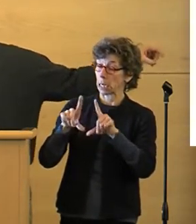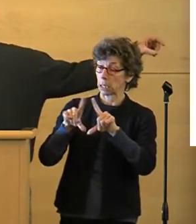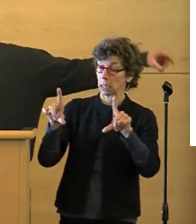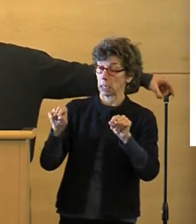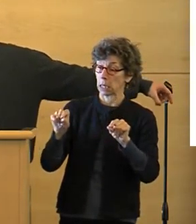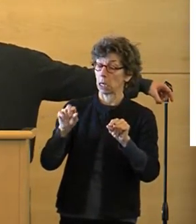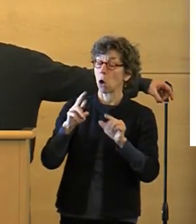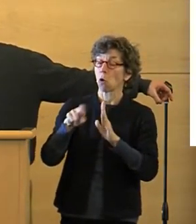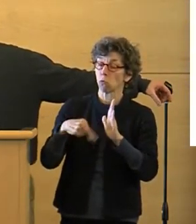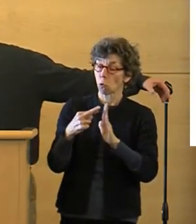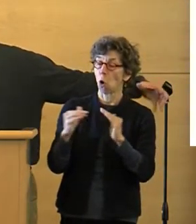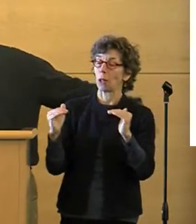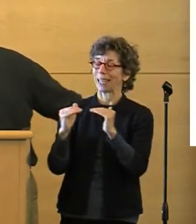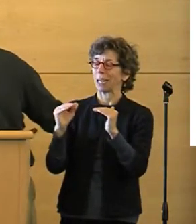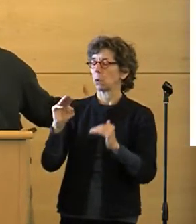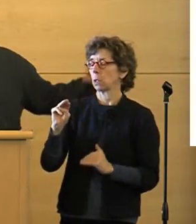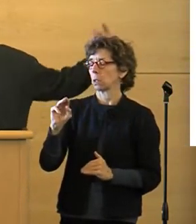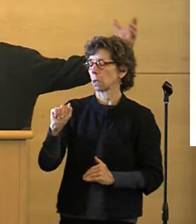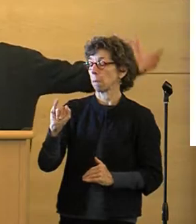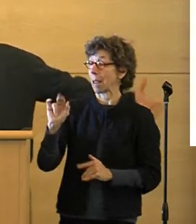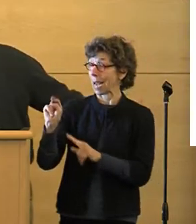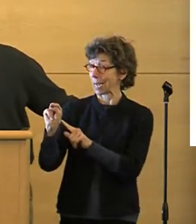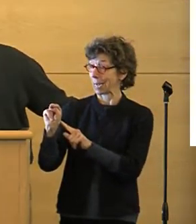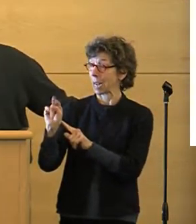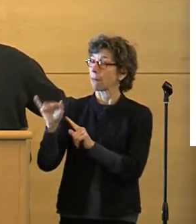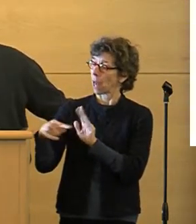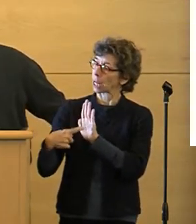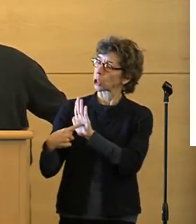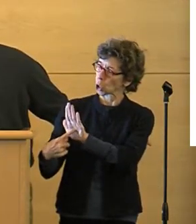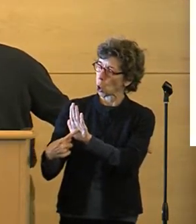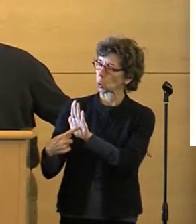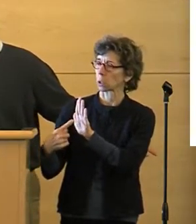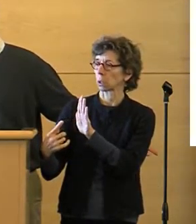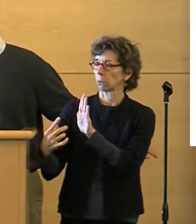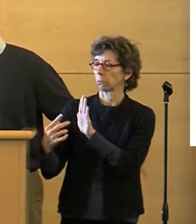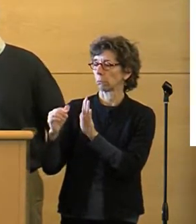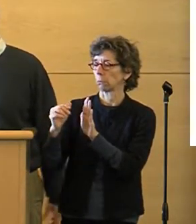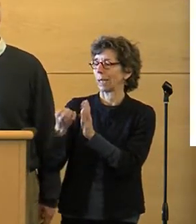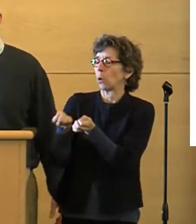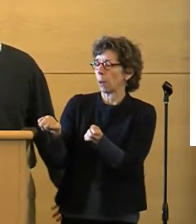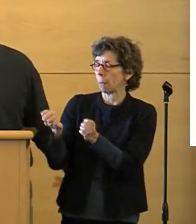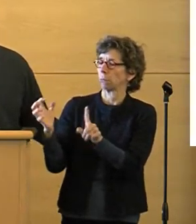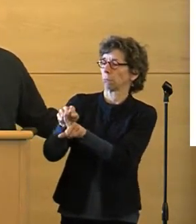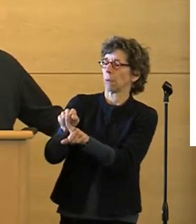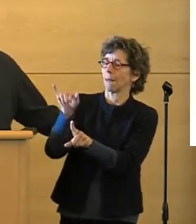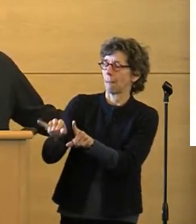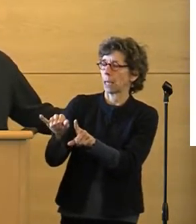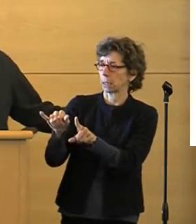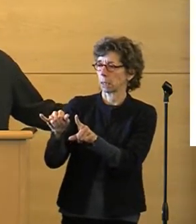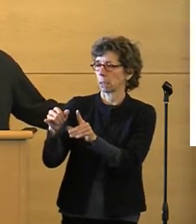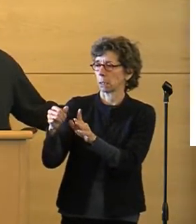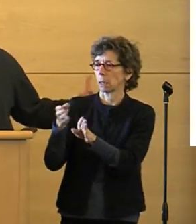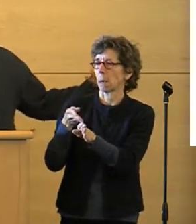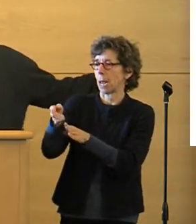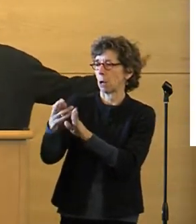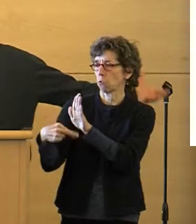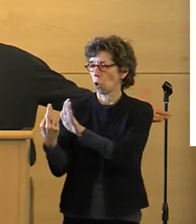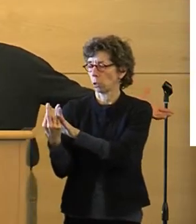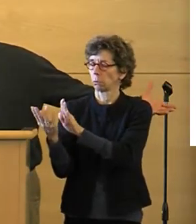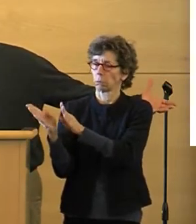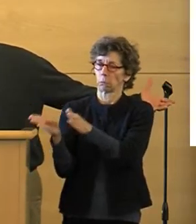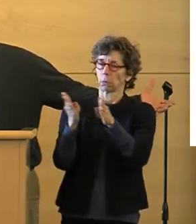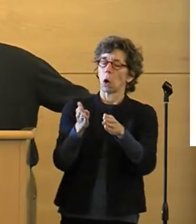just works for screen readers and doesn't have any effect for anybody else. But that is things like,